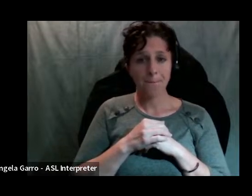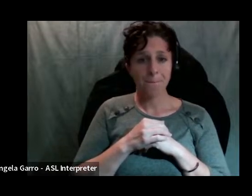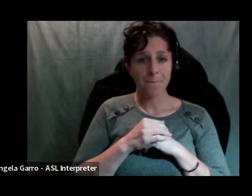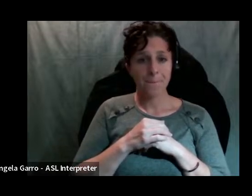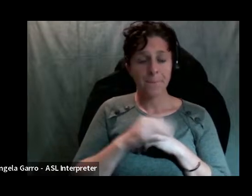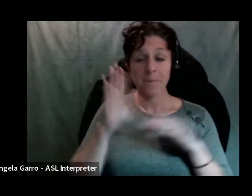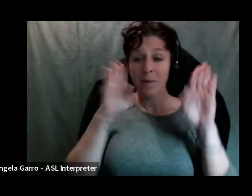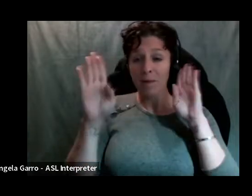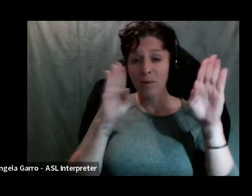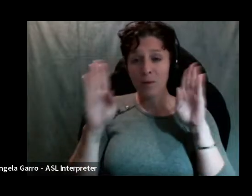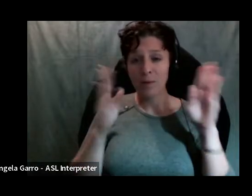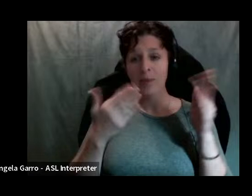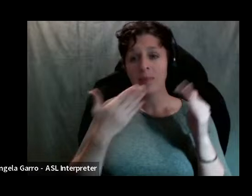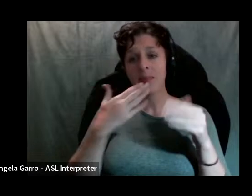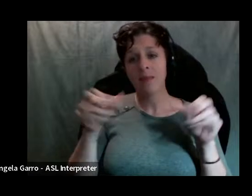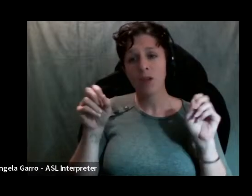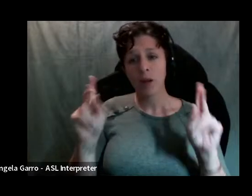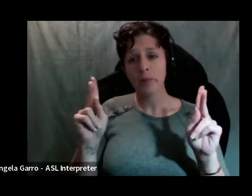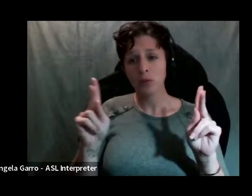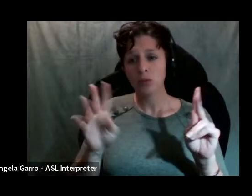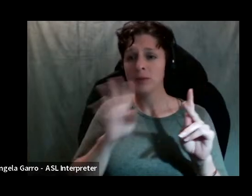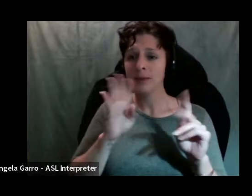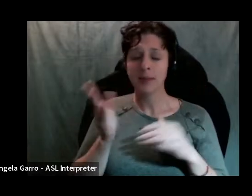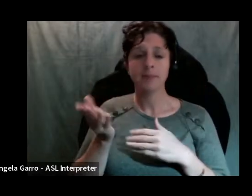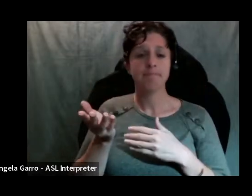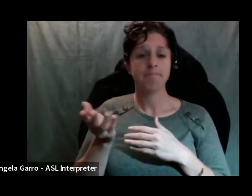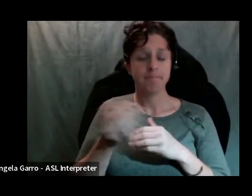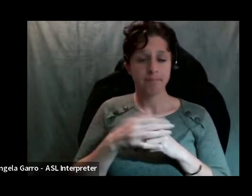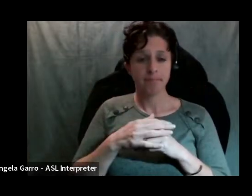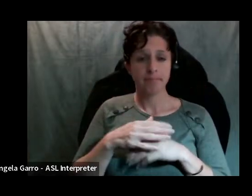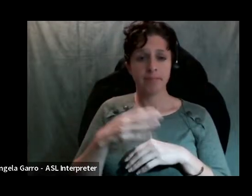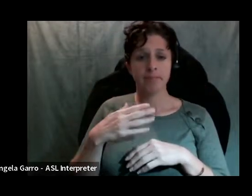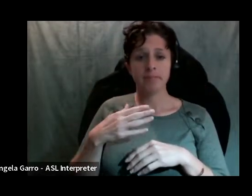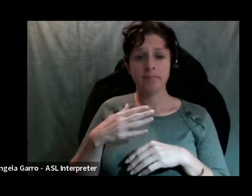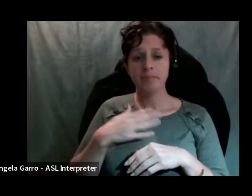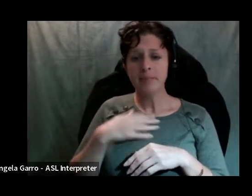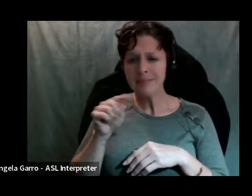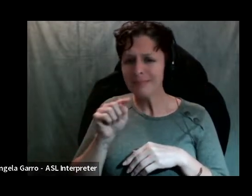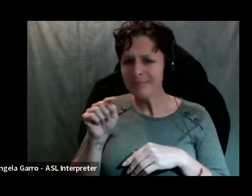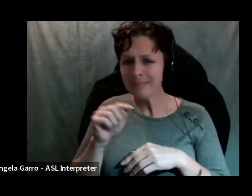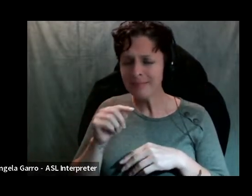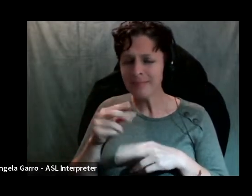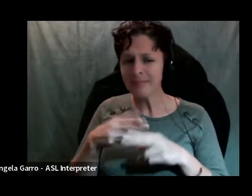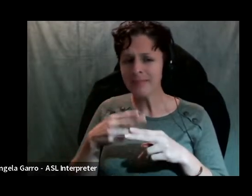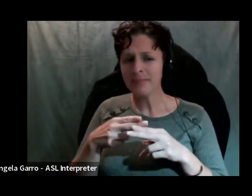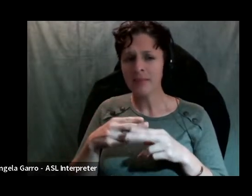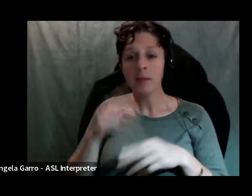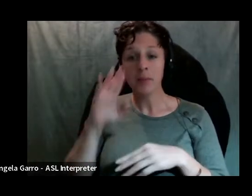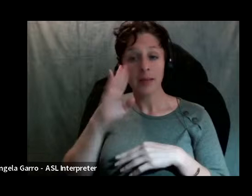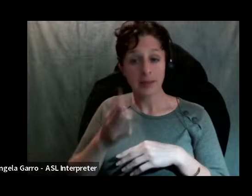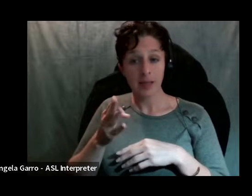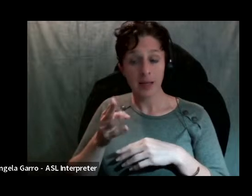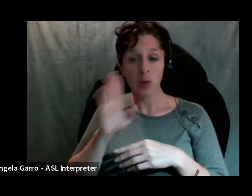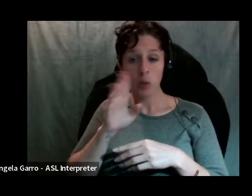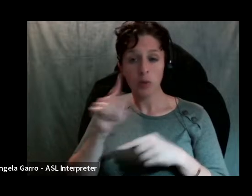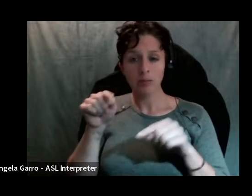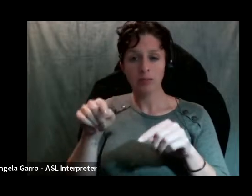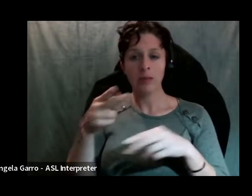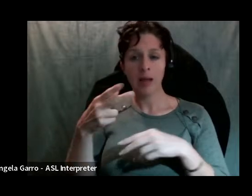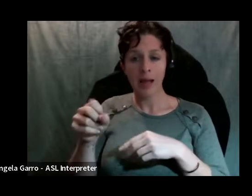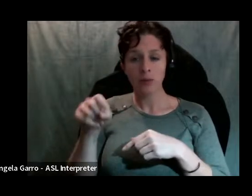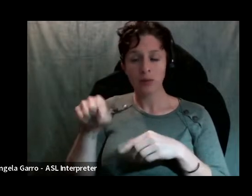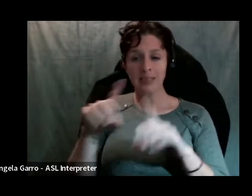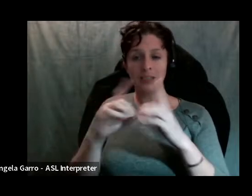Hello, and thank you for the opportunity to speak up. My name is Shira Mendelevich. My son will attend high school in his district next